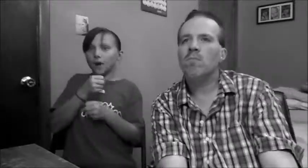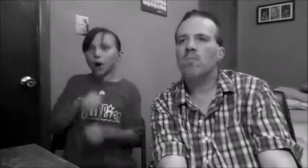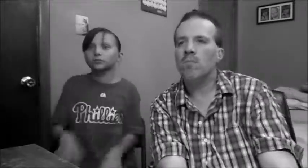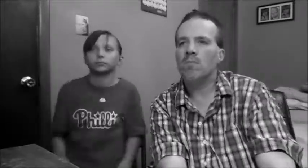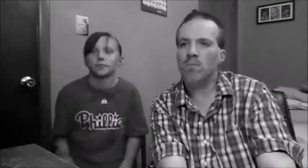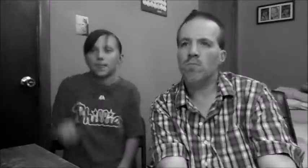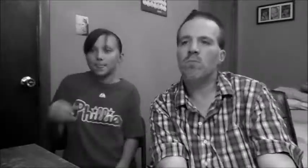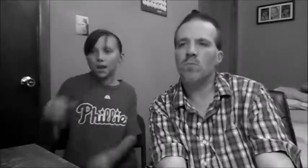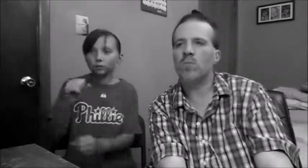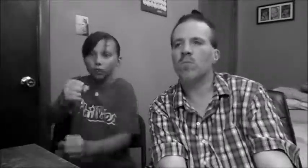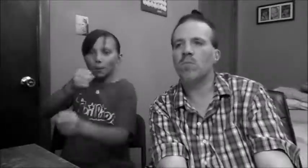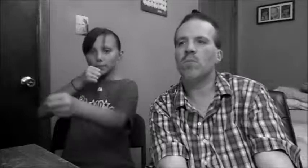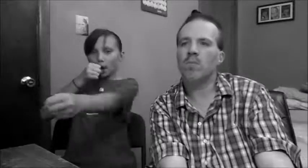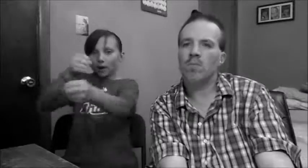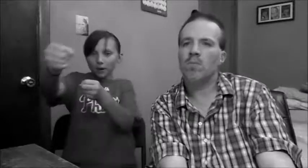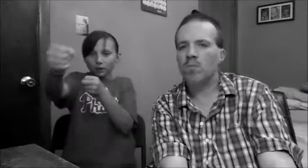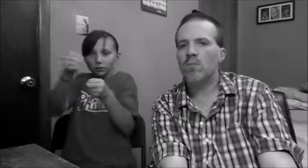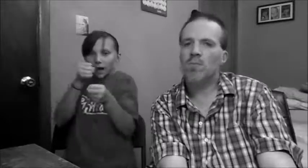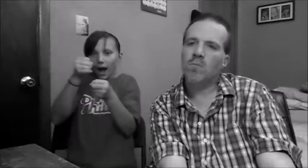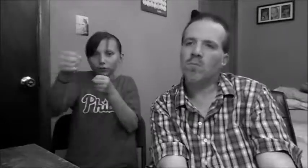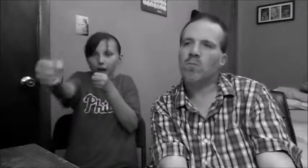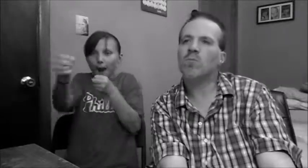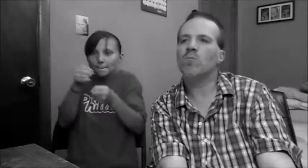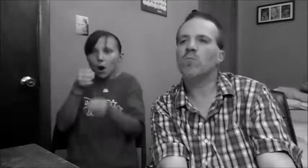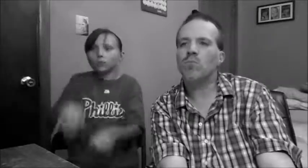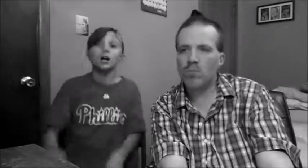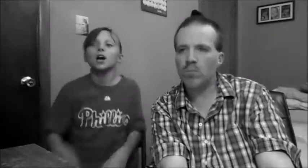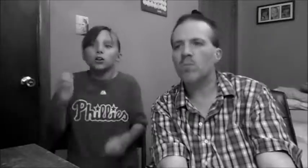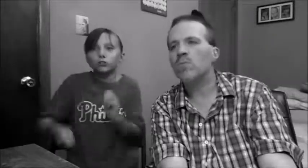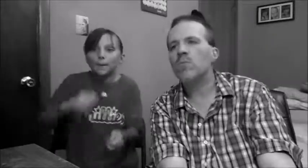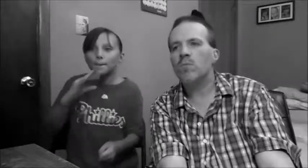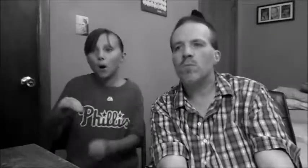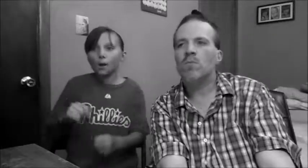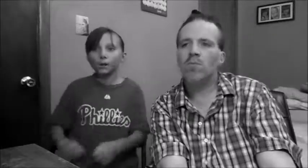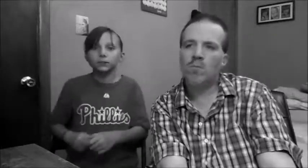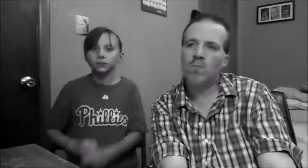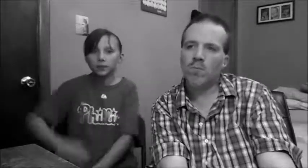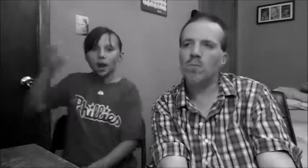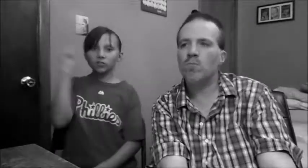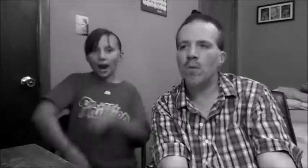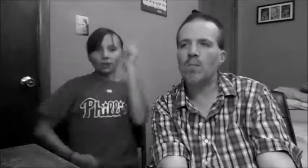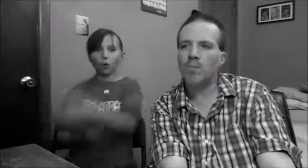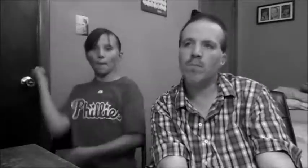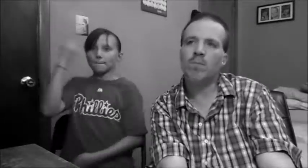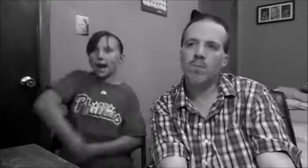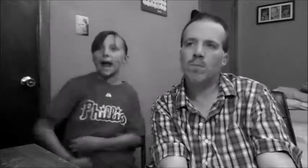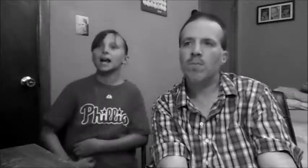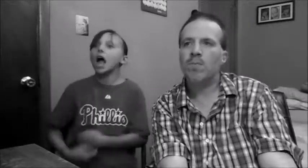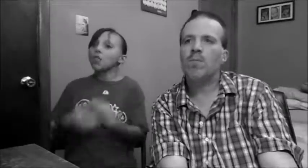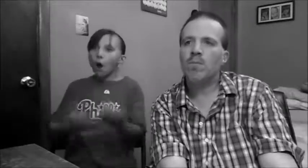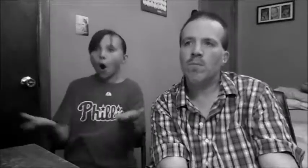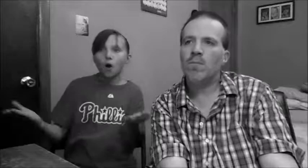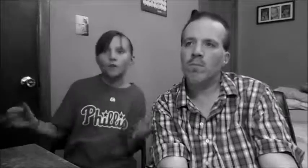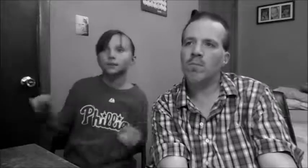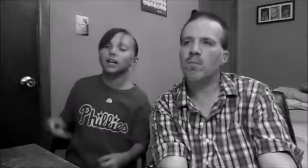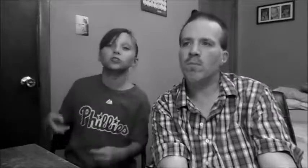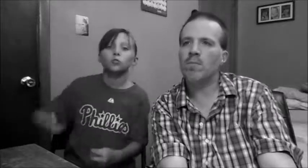saxophone. Little Joe was blowing on the slide trombone. The drummer boy from Illinois would crash, boom, bang. The whole rhythm section was